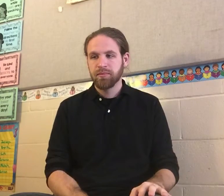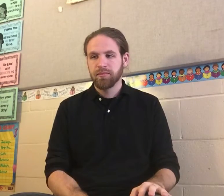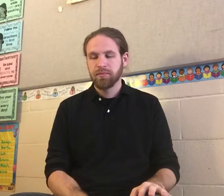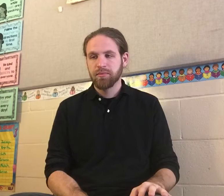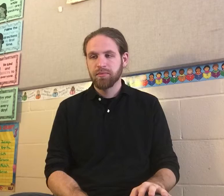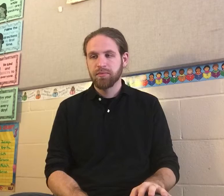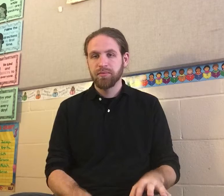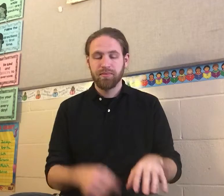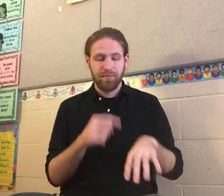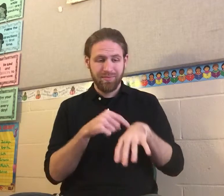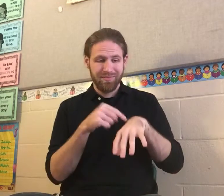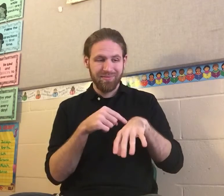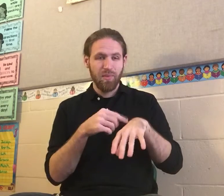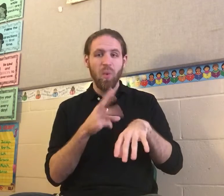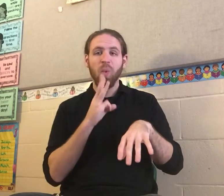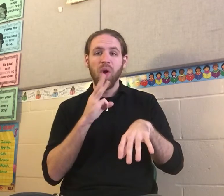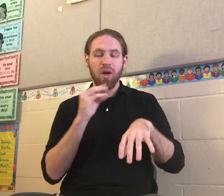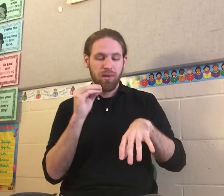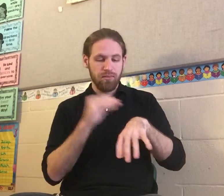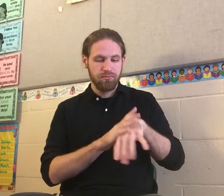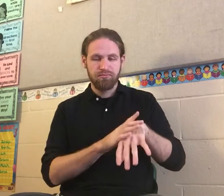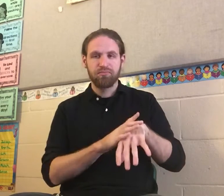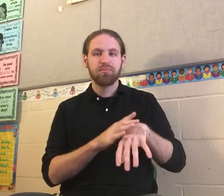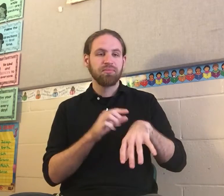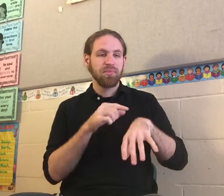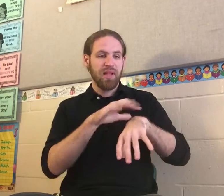These waterproof exoskeletons,